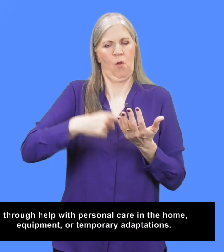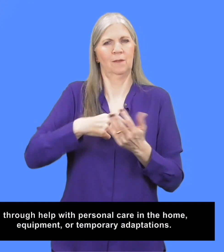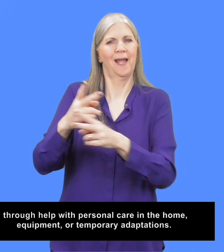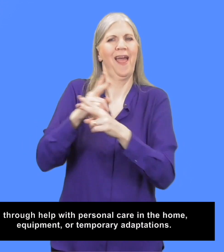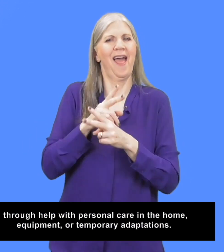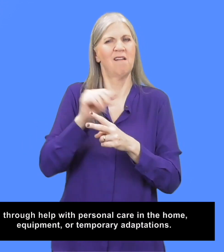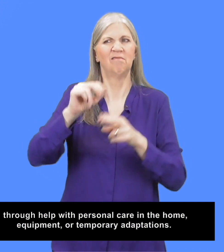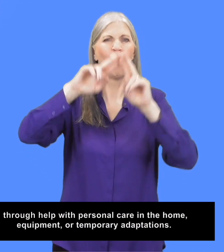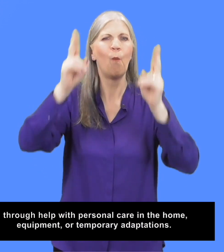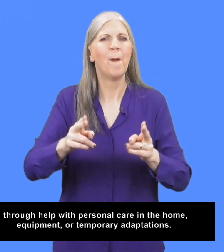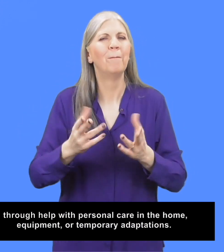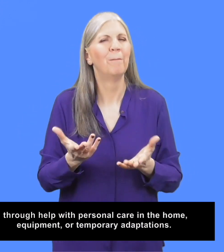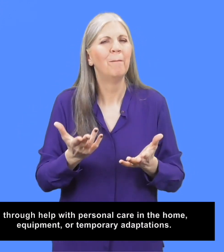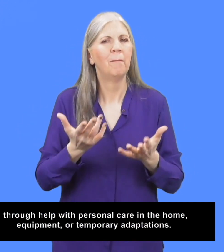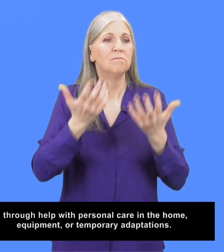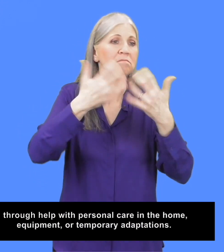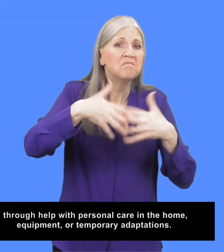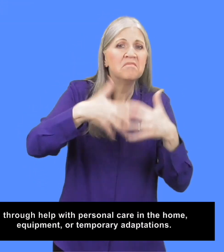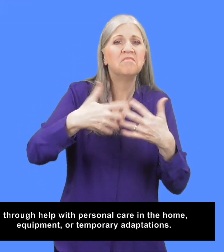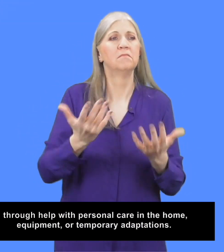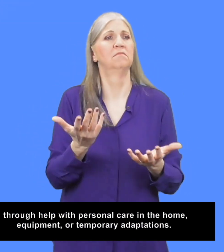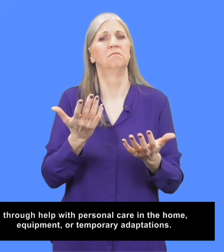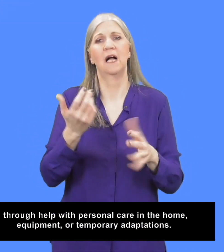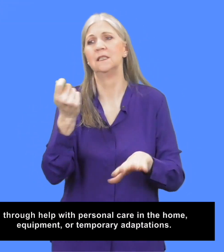home, equipment, or temporary adaptations.